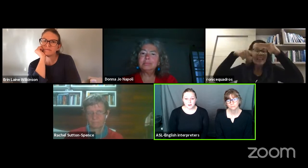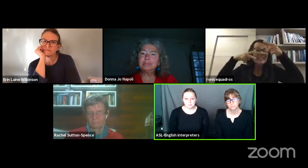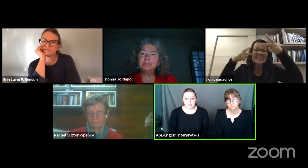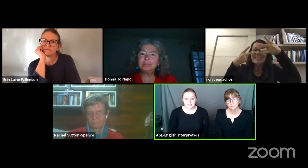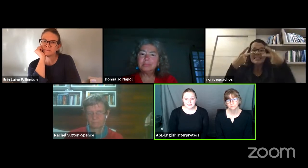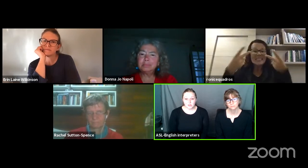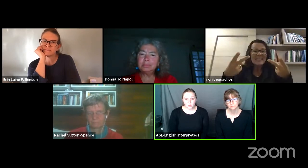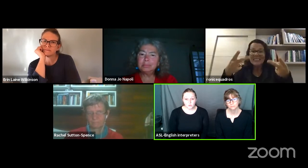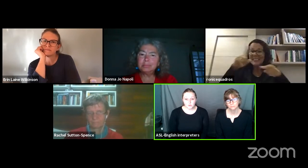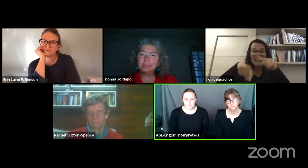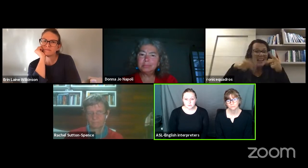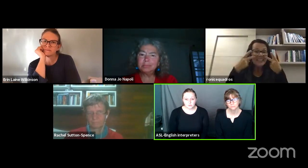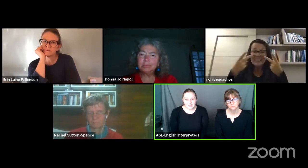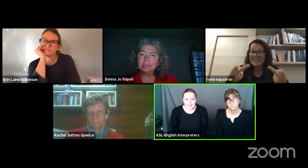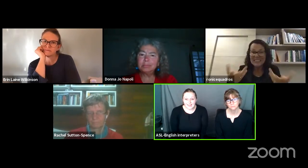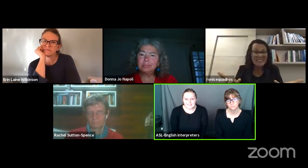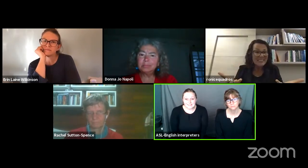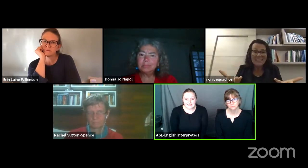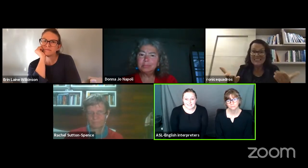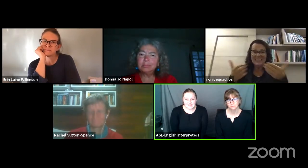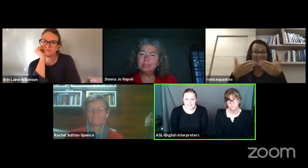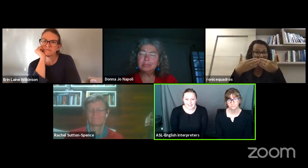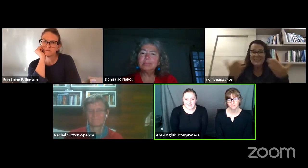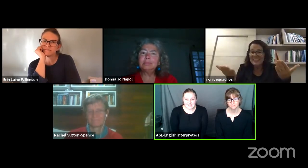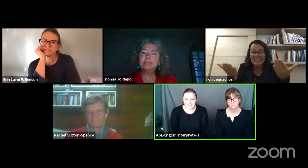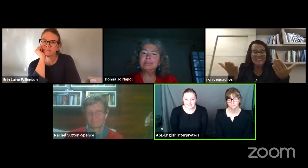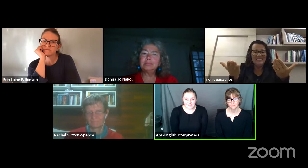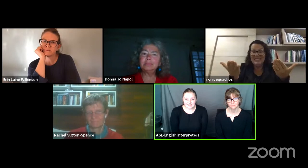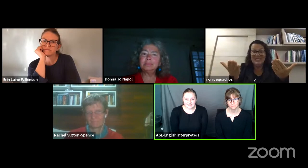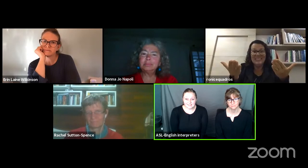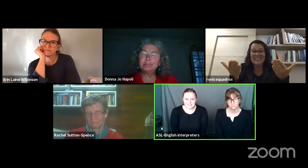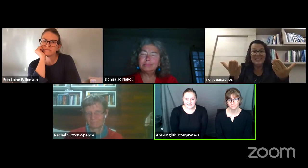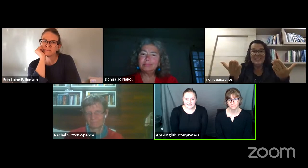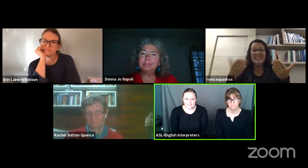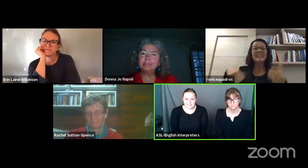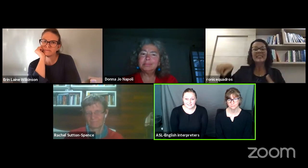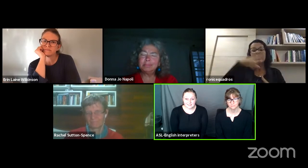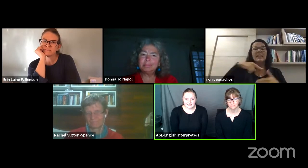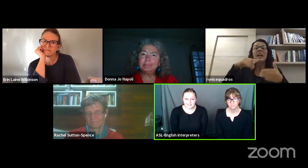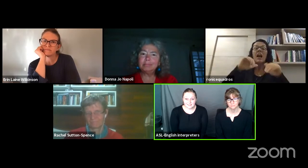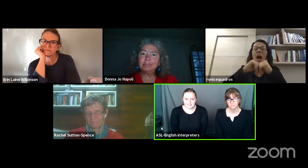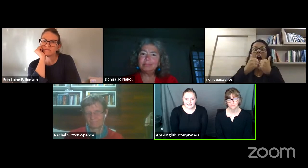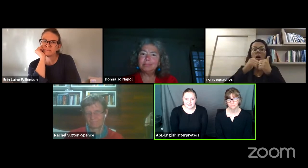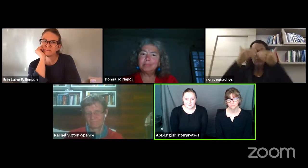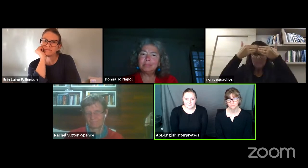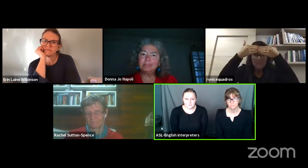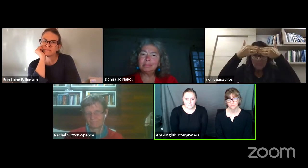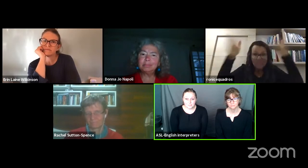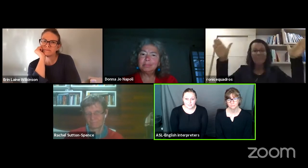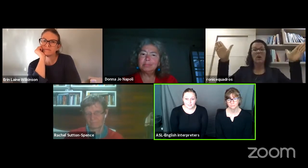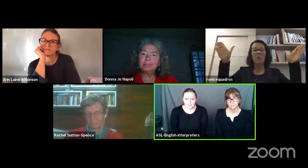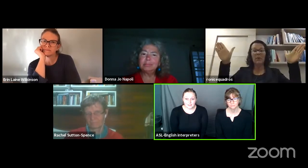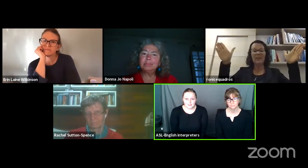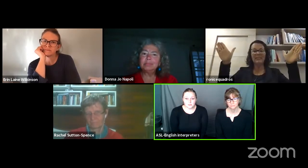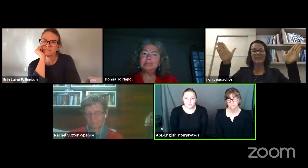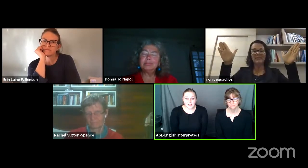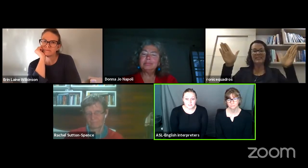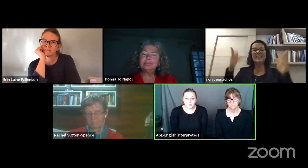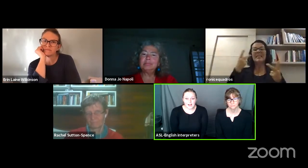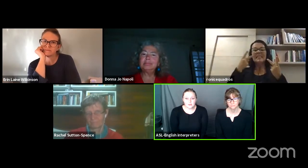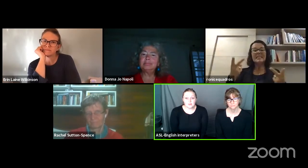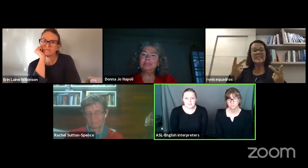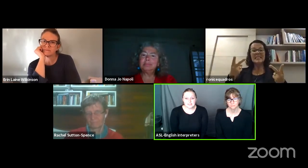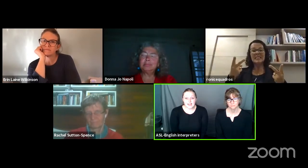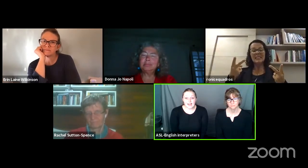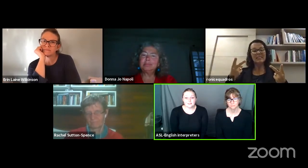have our minds closed, we can't see anything. So